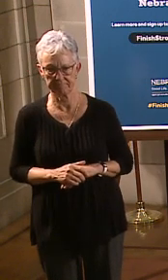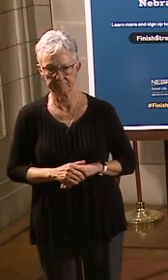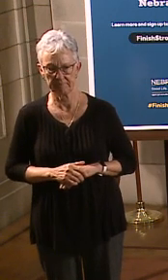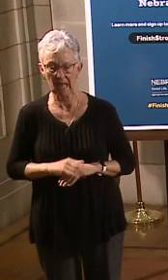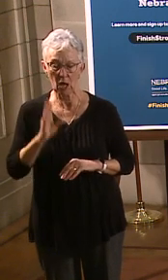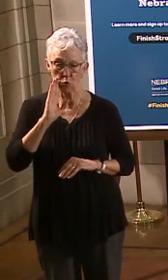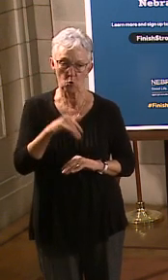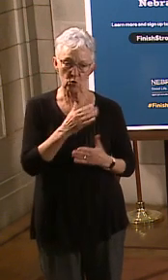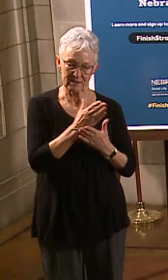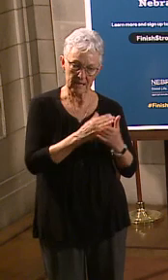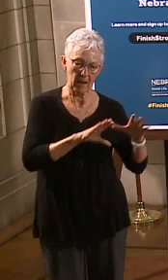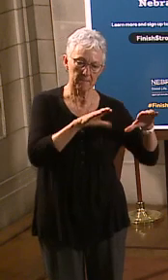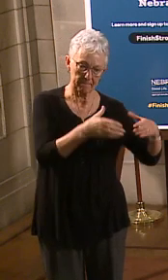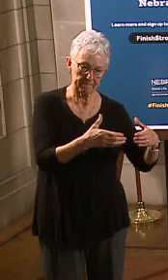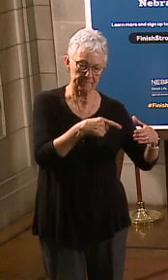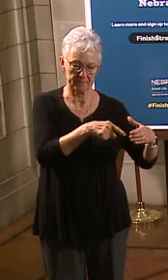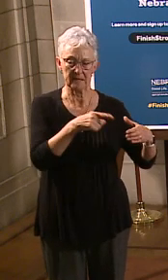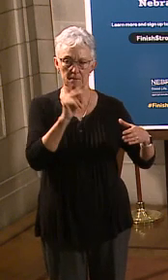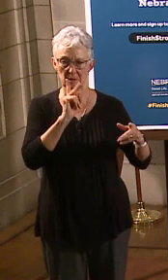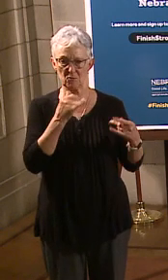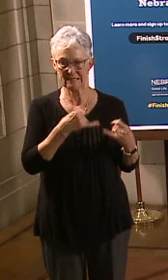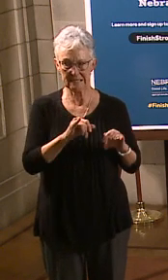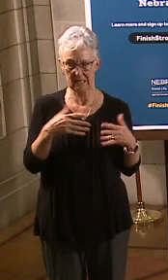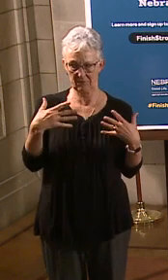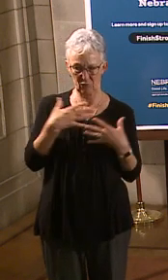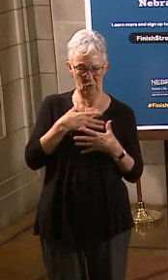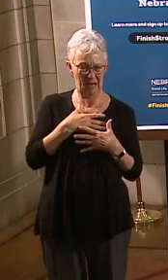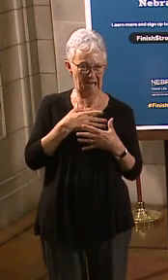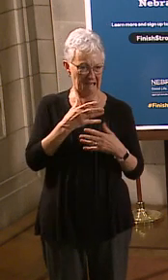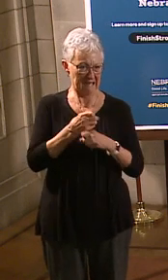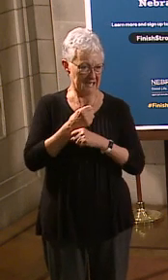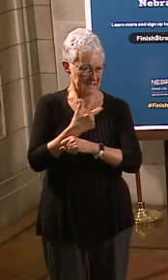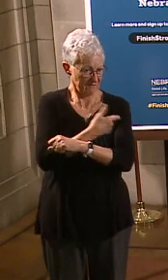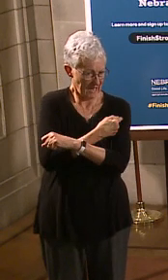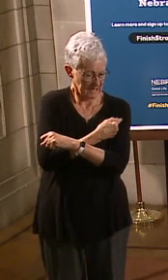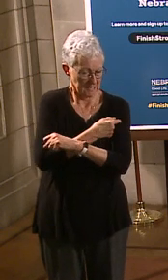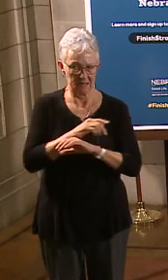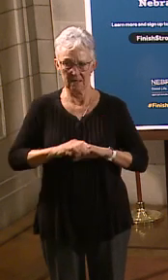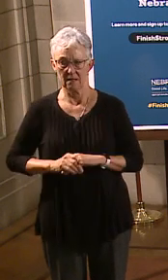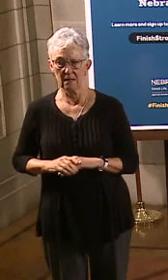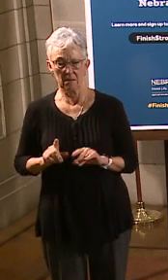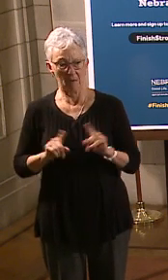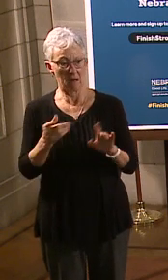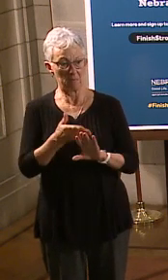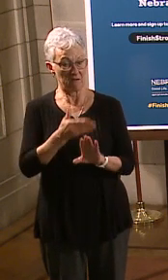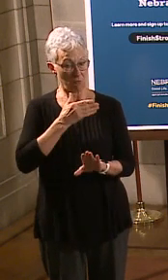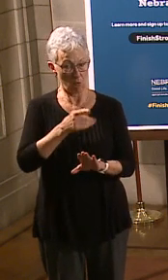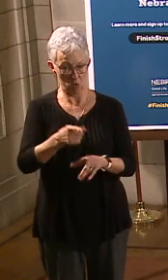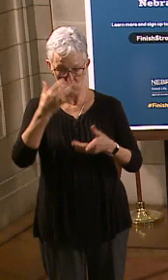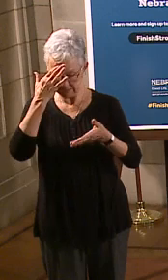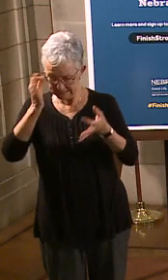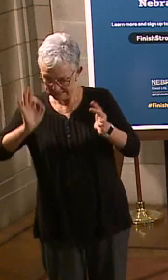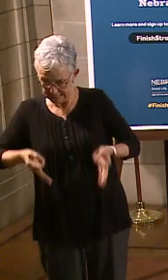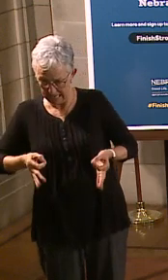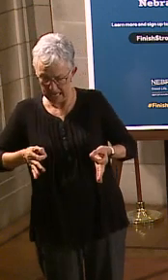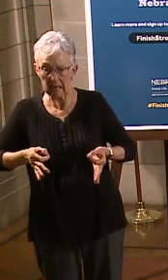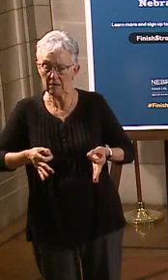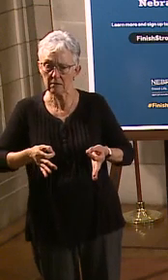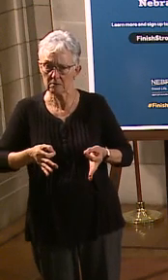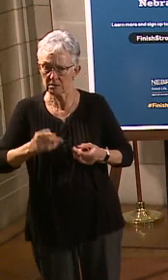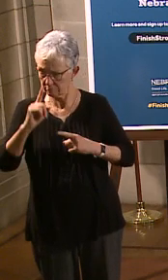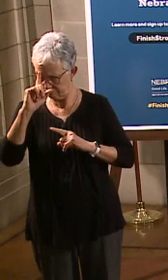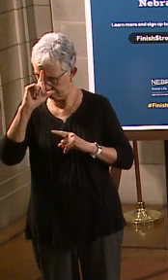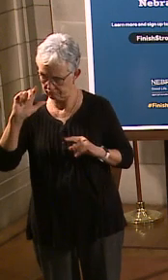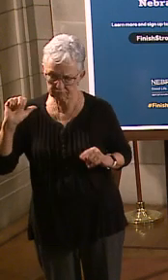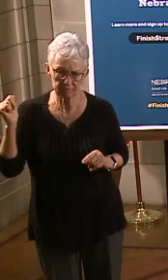and we understand those concerns. Before you make the final decision, we want everybody to do their own research, attend some of these